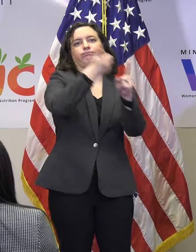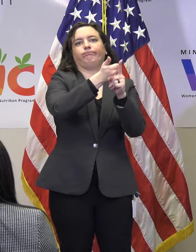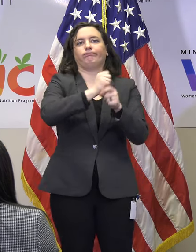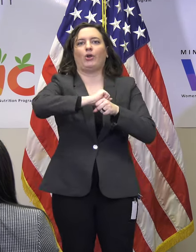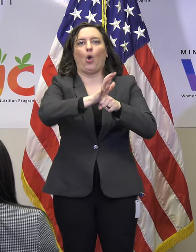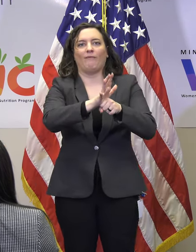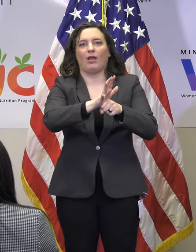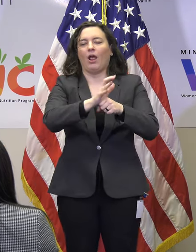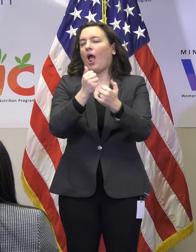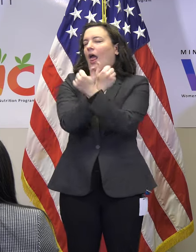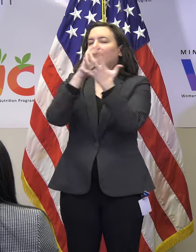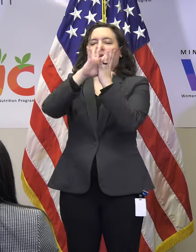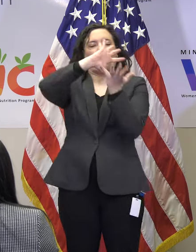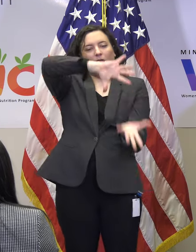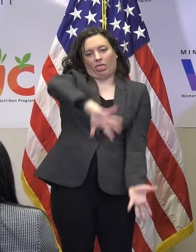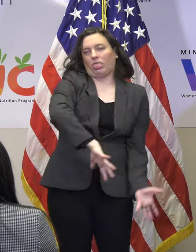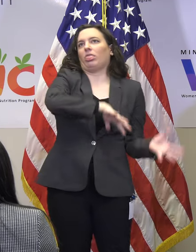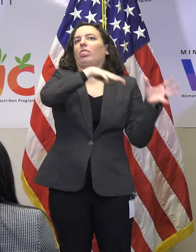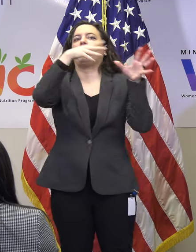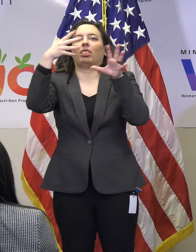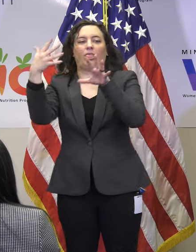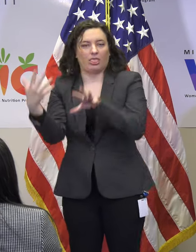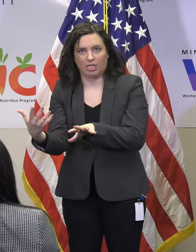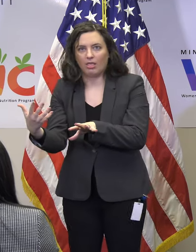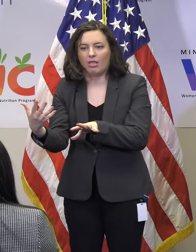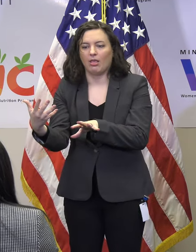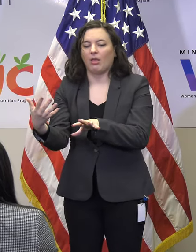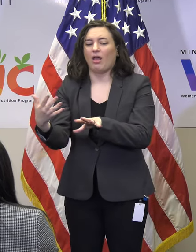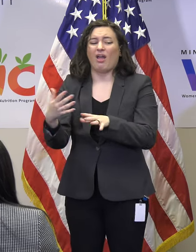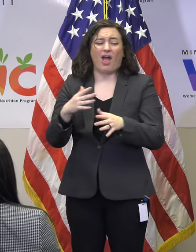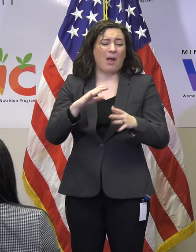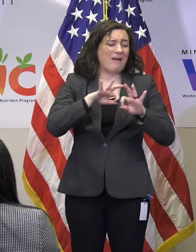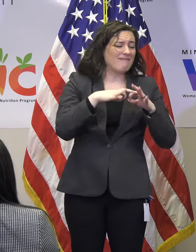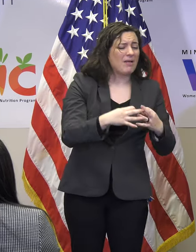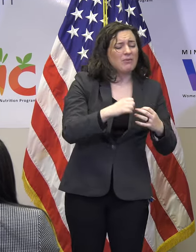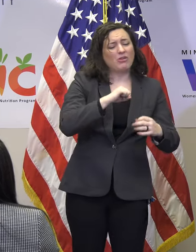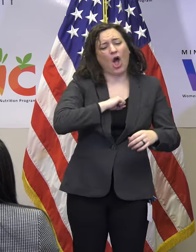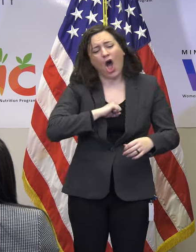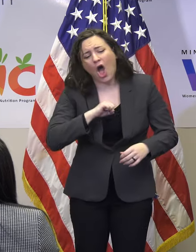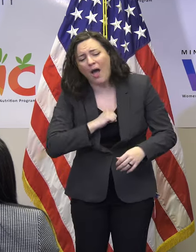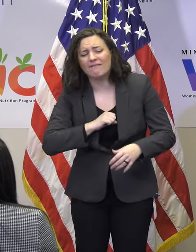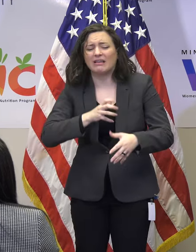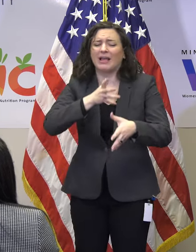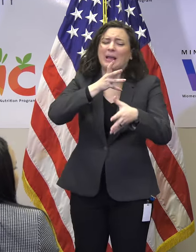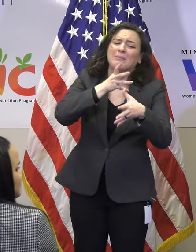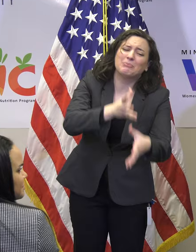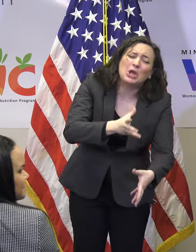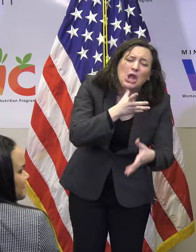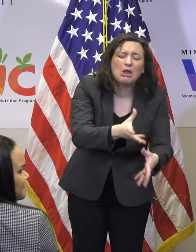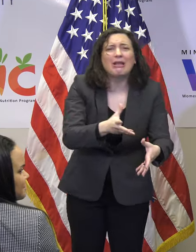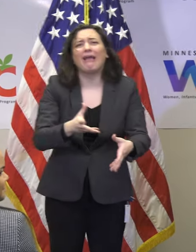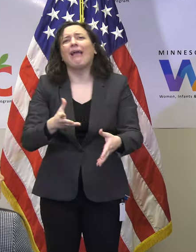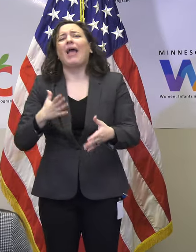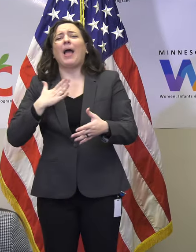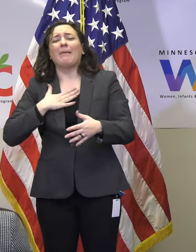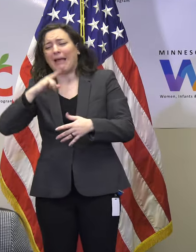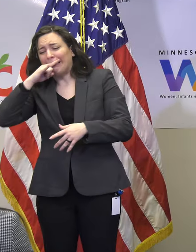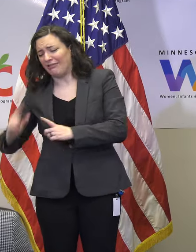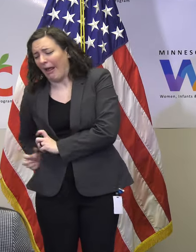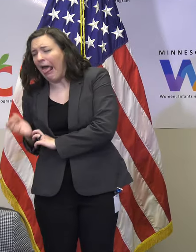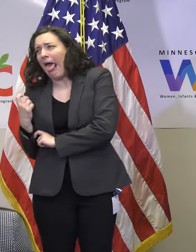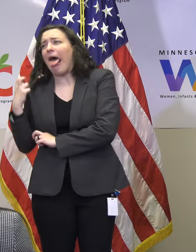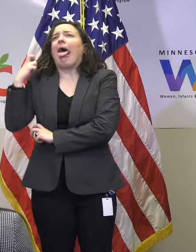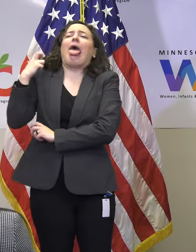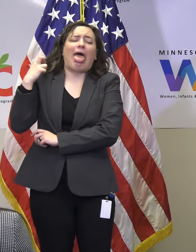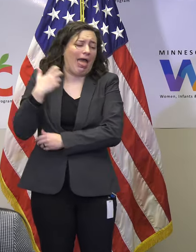system collapsed. In the midst of my family's coughing and puking, my toddlers pulling, climbing all over me, and my